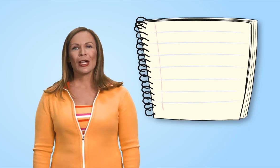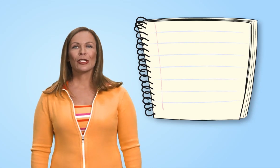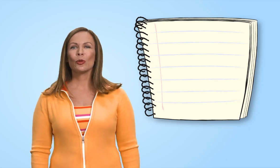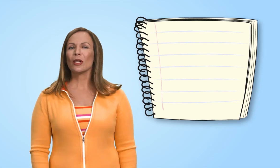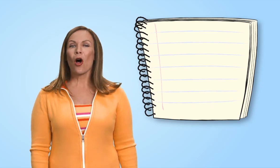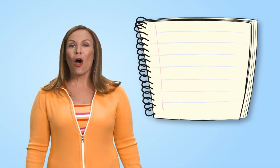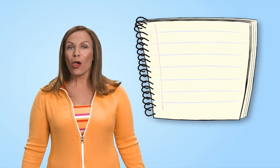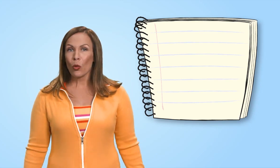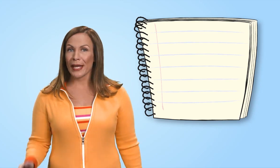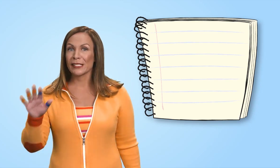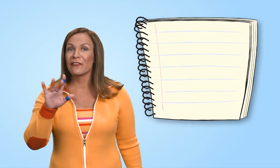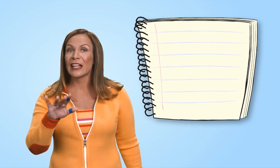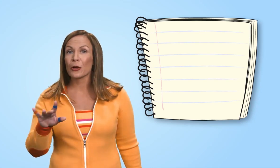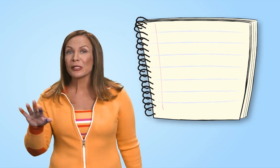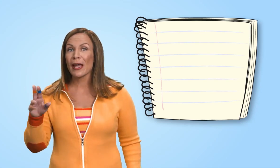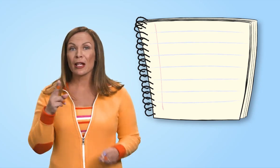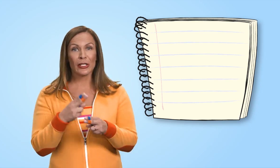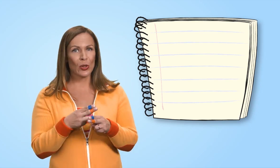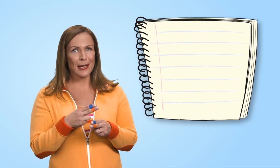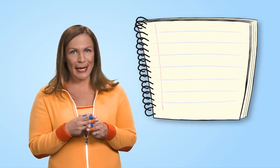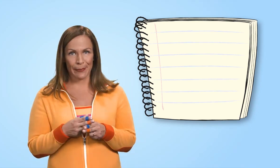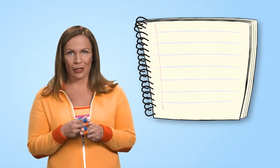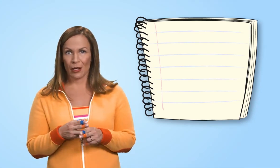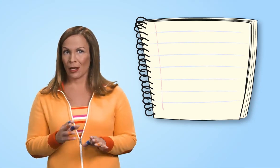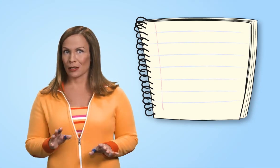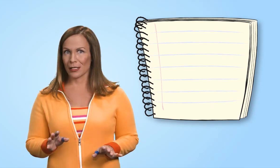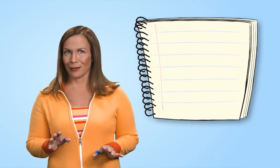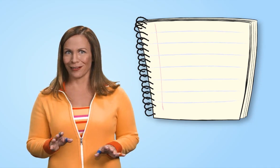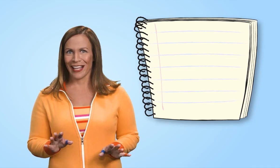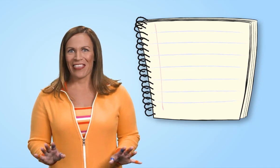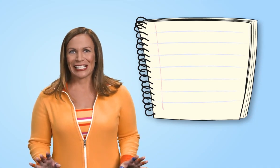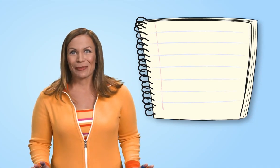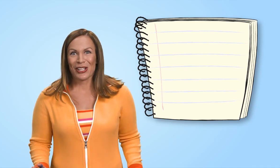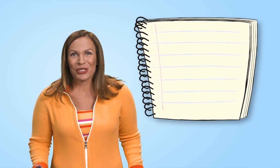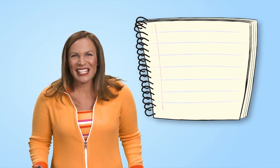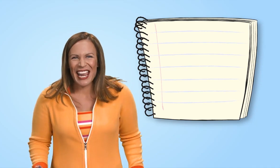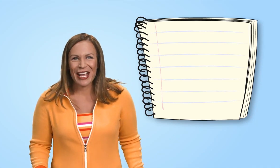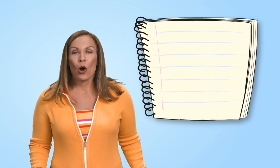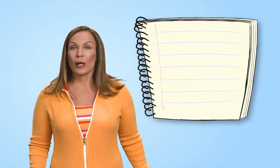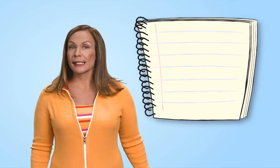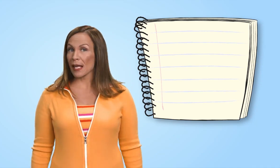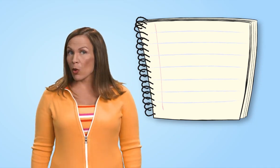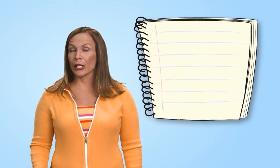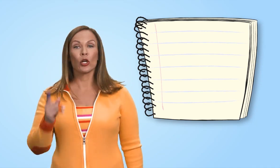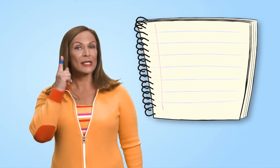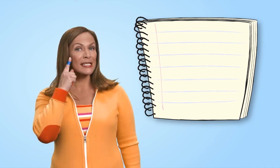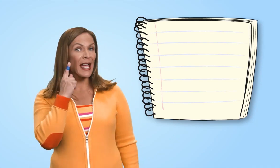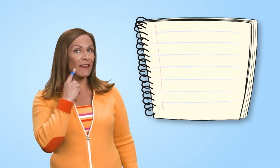You will always fingerspell your name until that special day when someone who is deaf